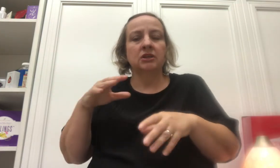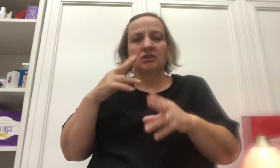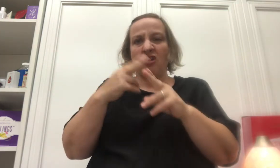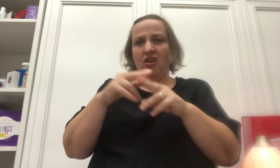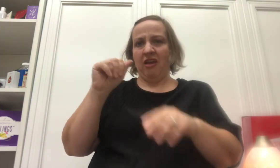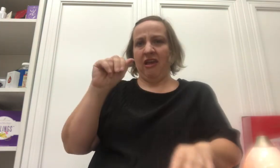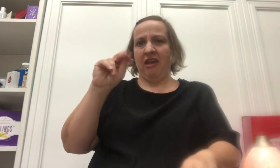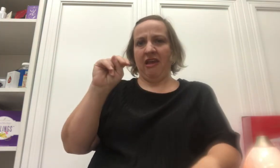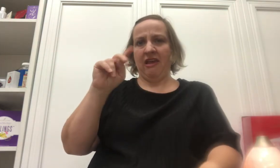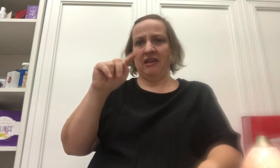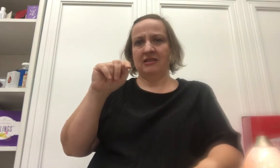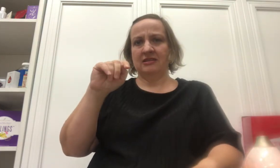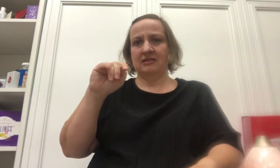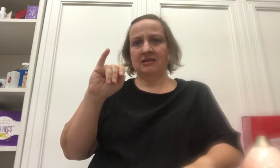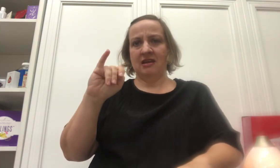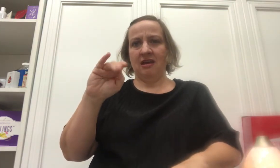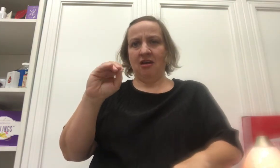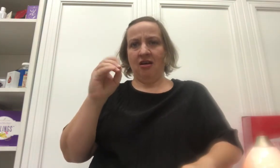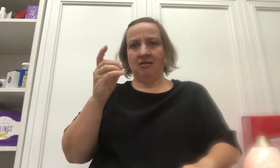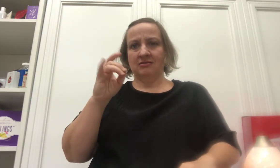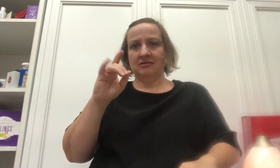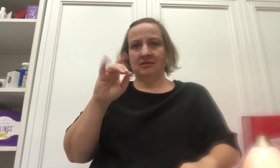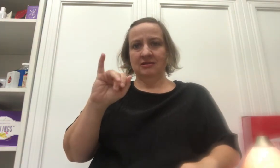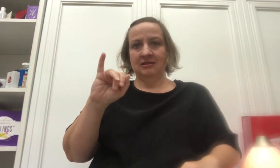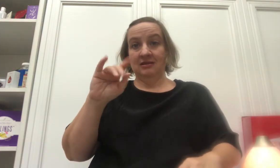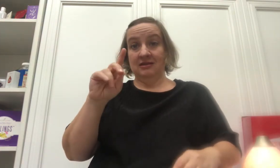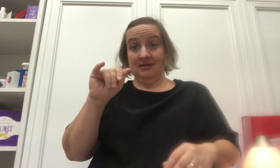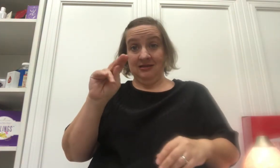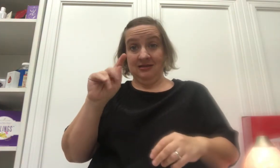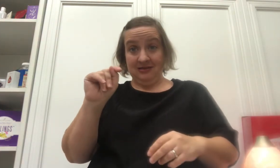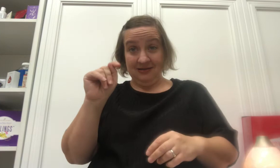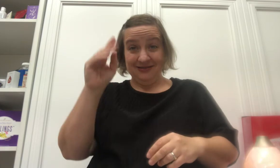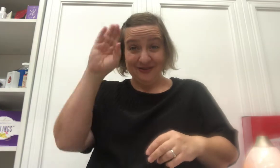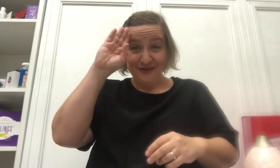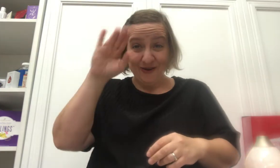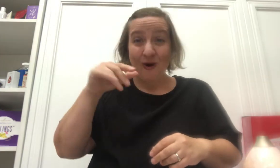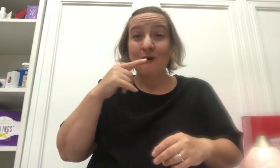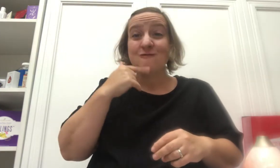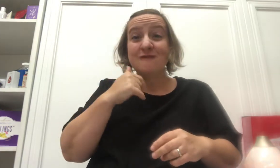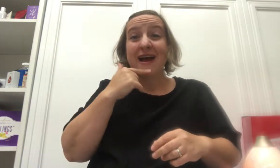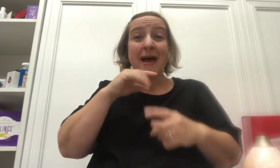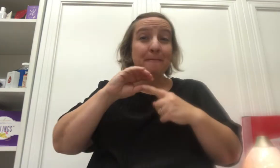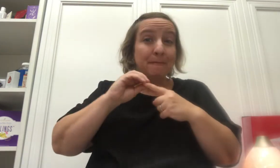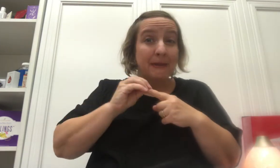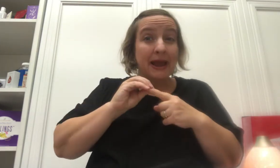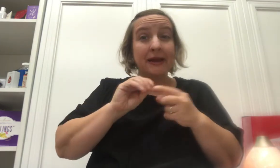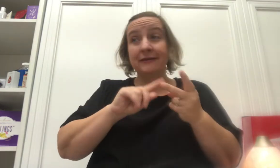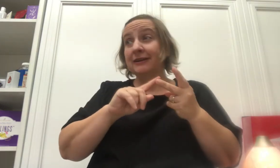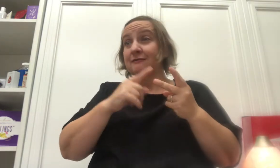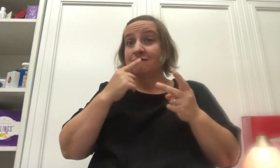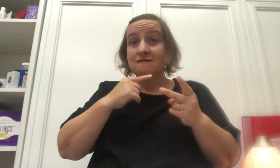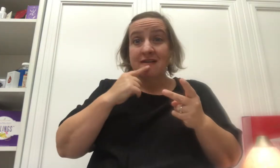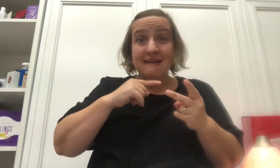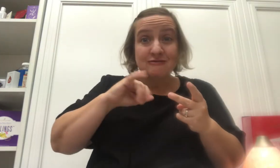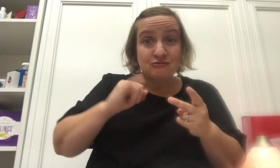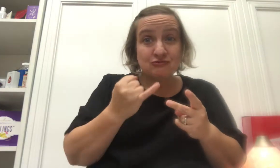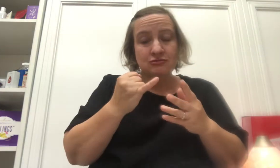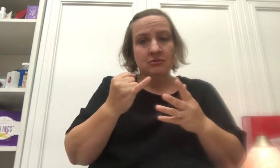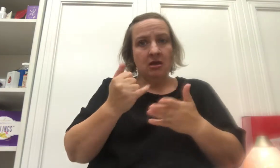the oxidation that happens. So it's a super antioxidant. You know, like all the red berries, the